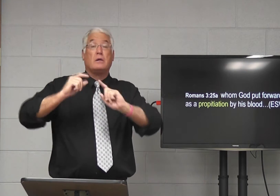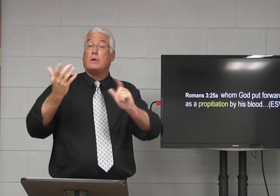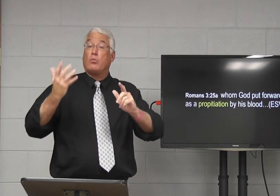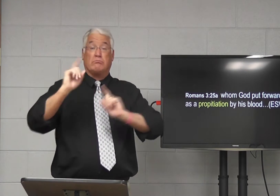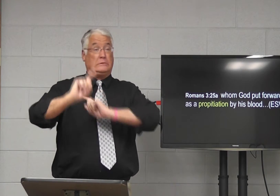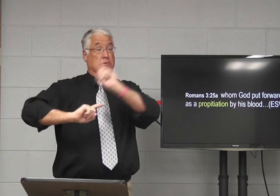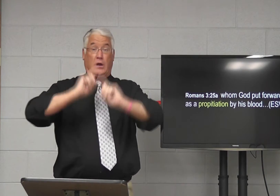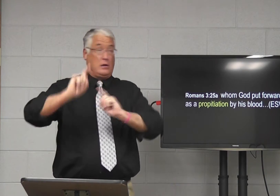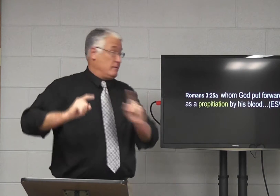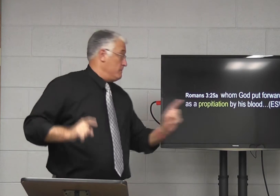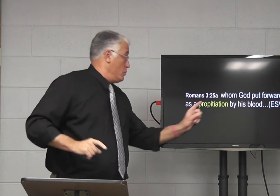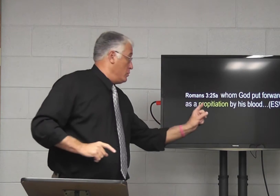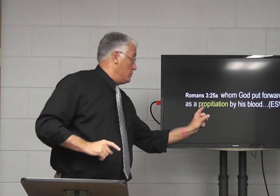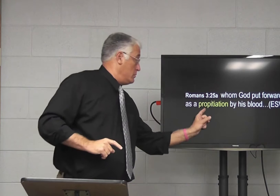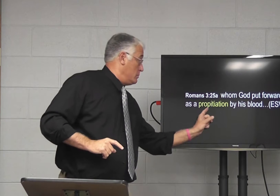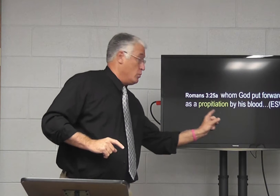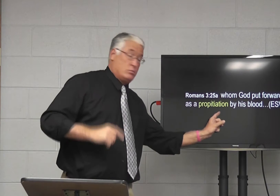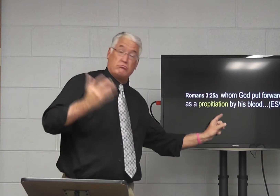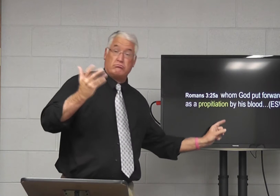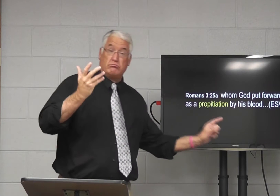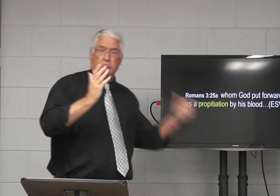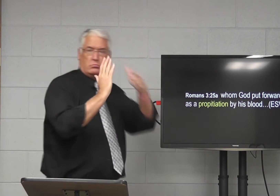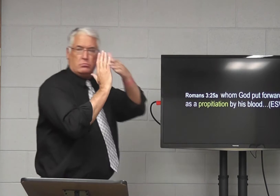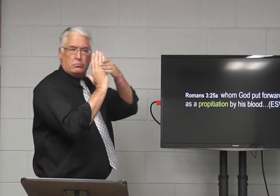I'm going to give it a sign. And what's the sign for propitiation?